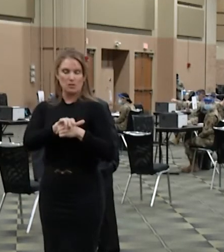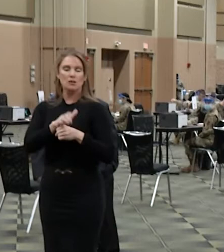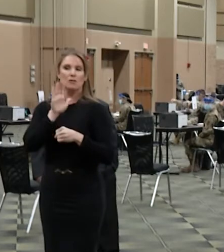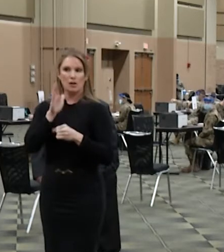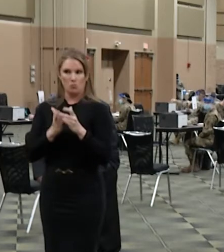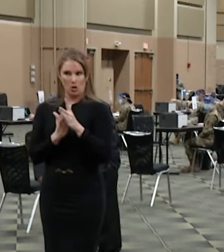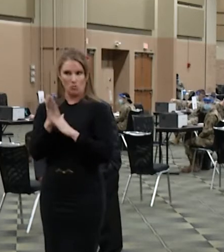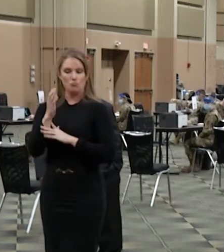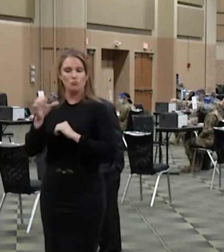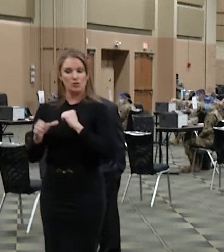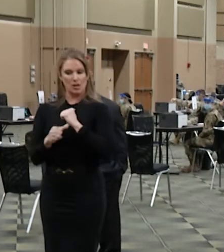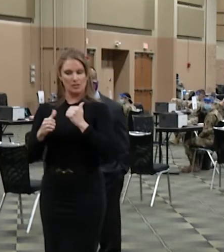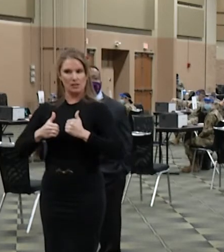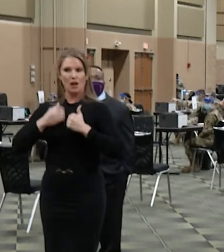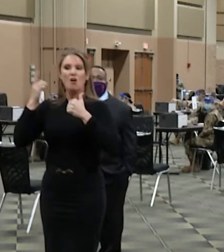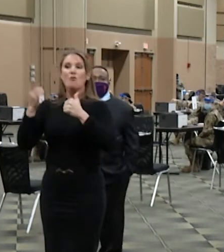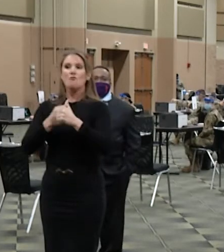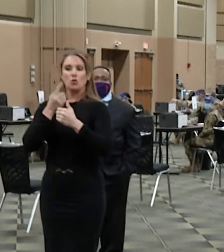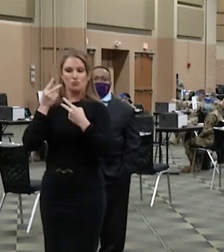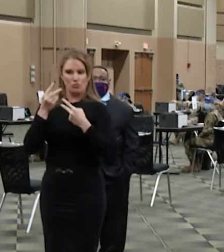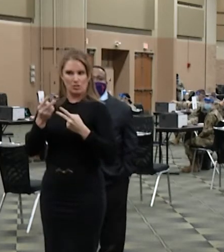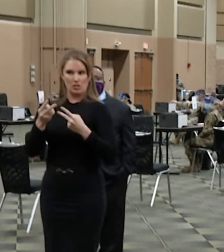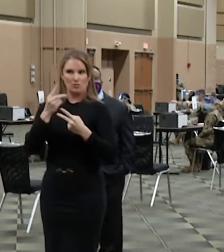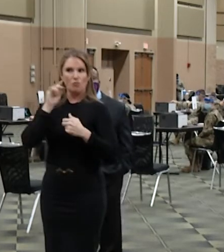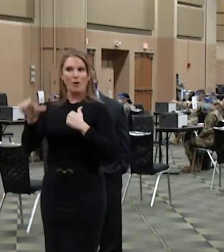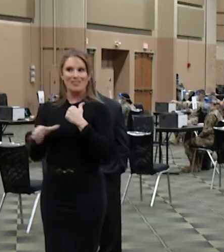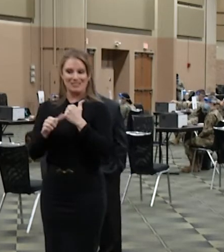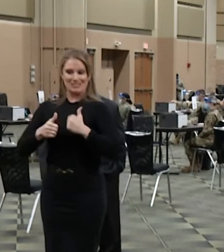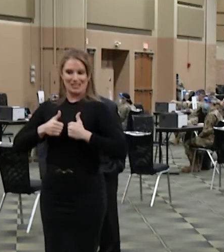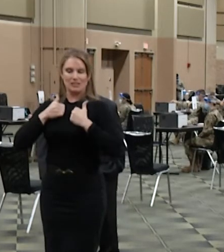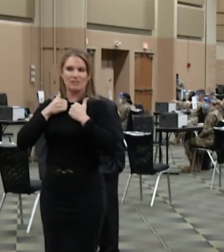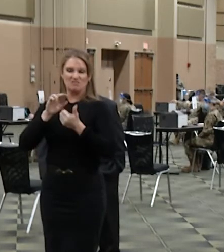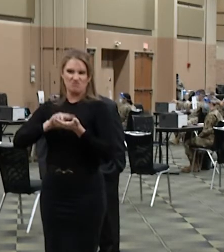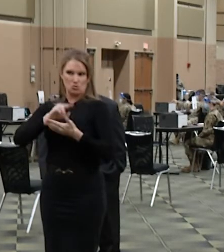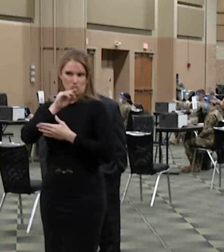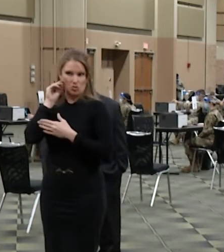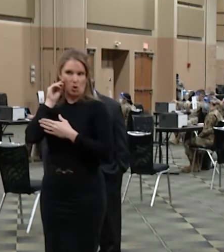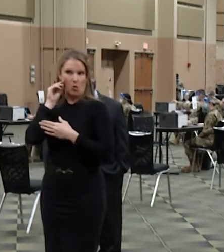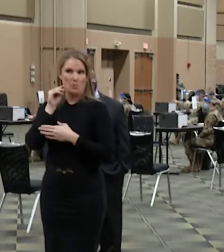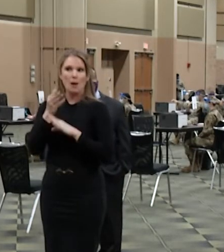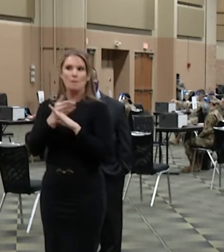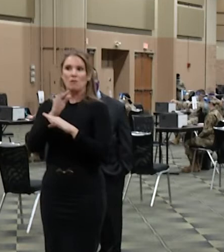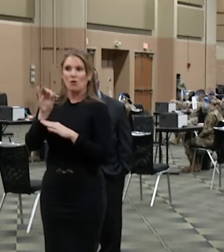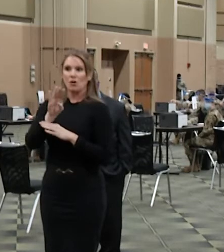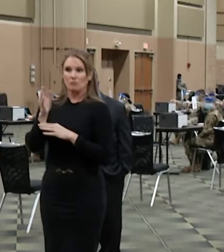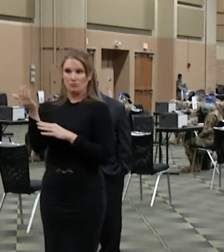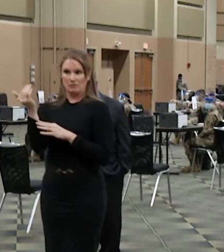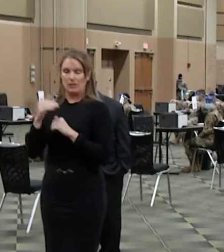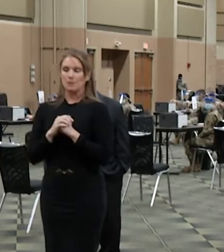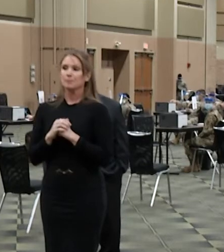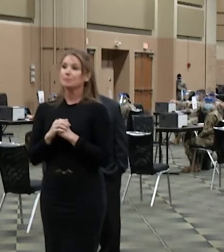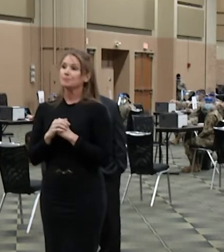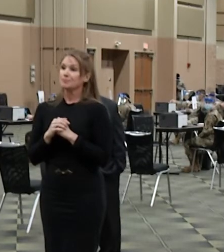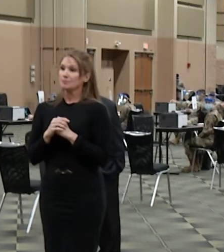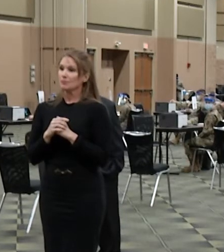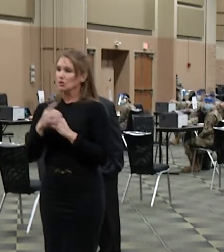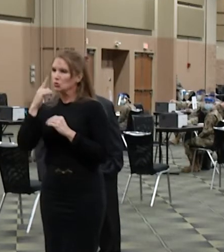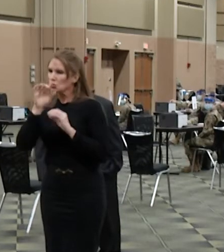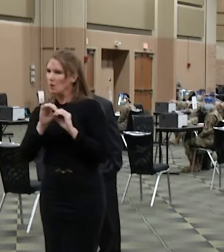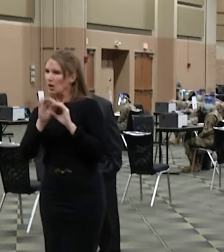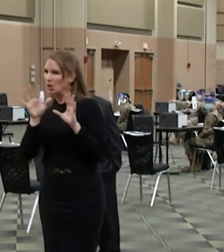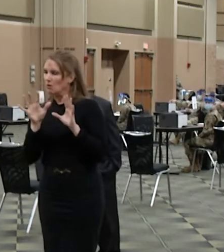through the first visits to assisted living facilities by February 15th. So I just wanted to ask you if you could